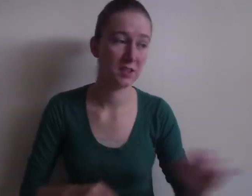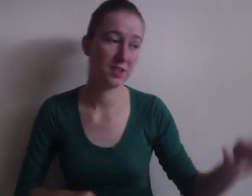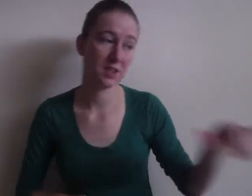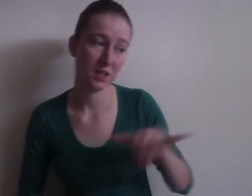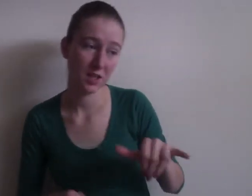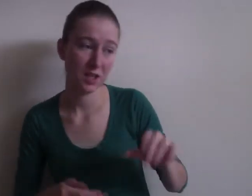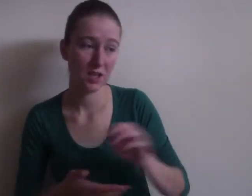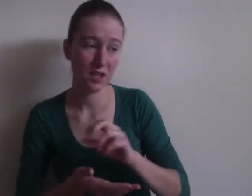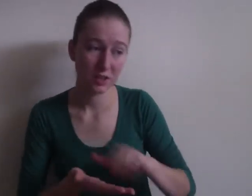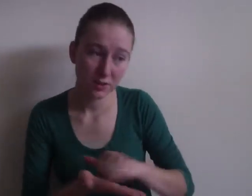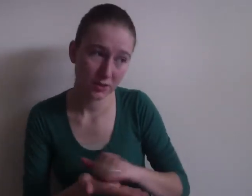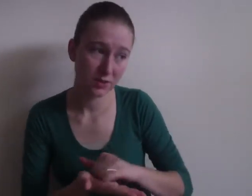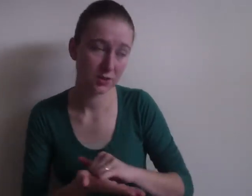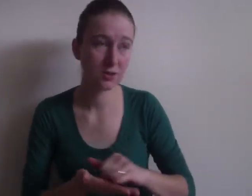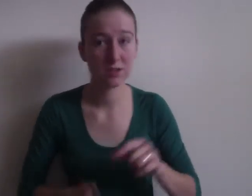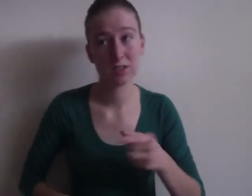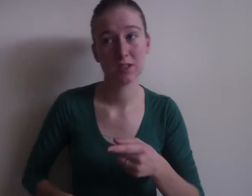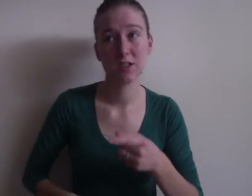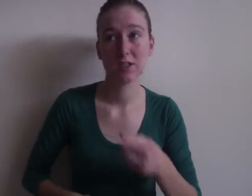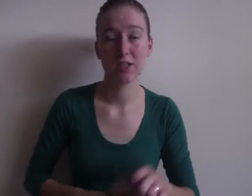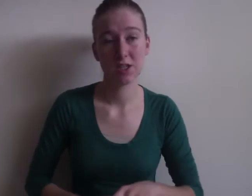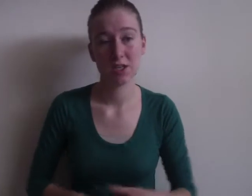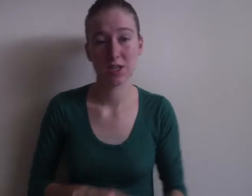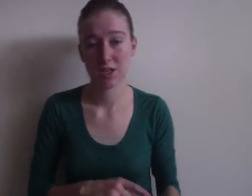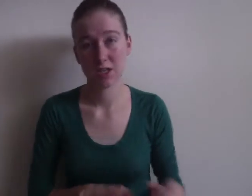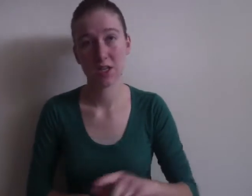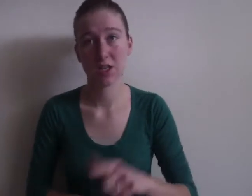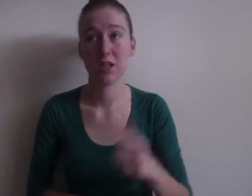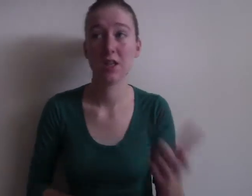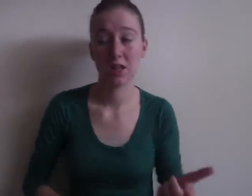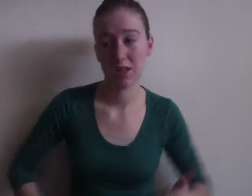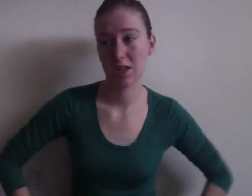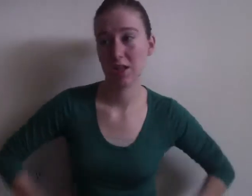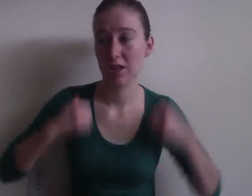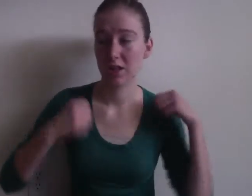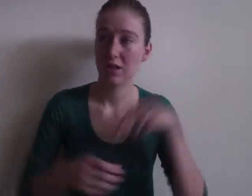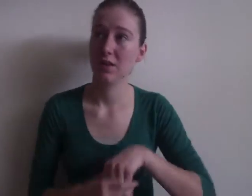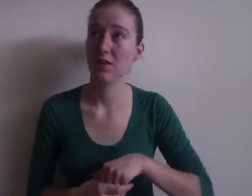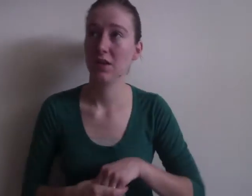both. She lived the last half of her life in New Mexico, though. Let me show you a picture of her.